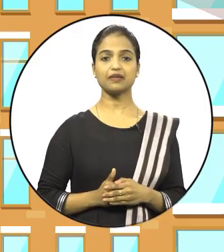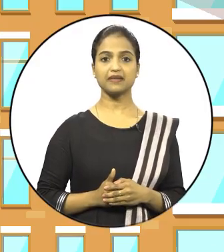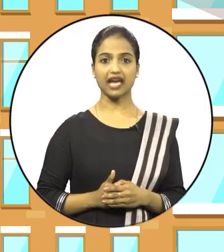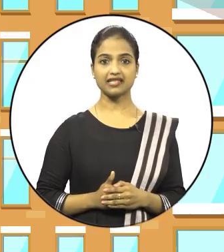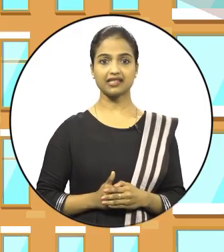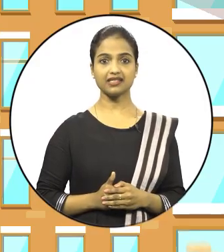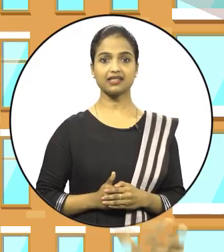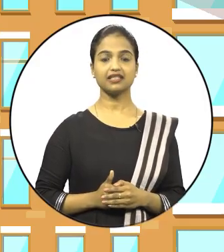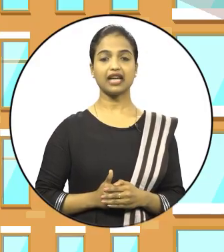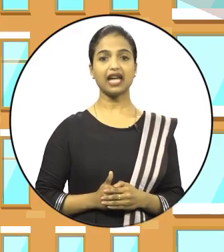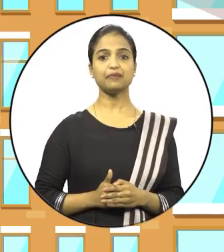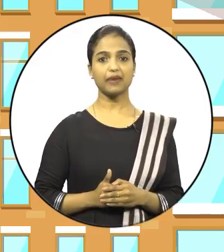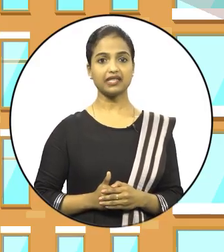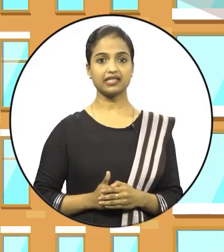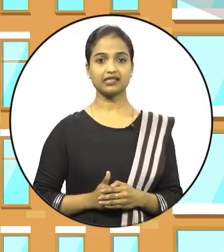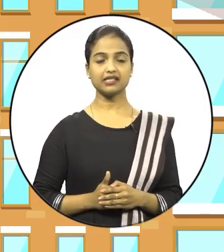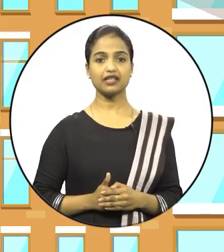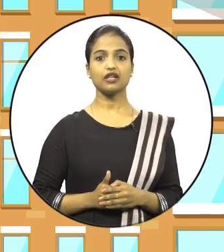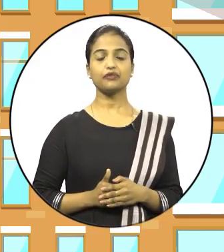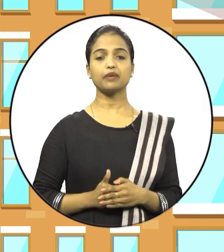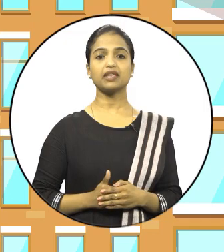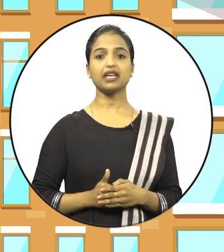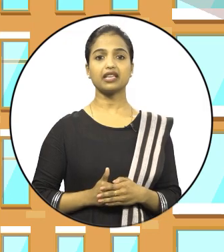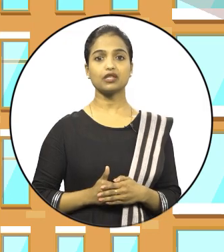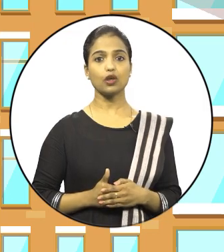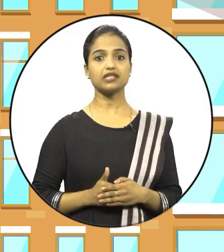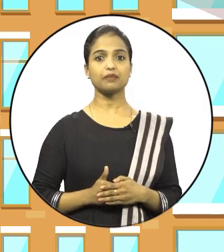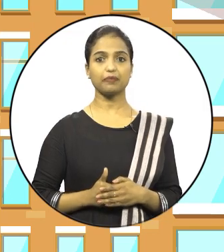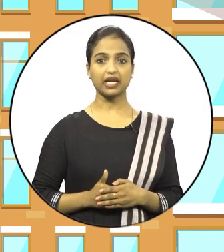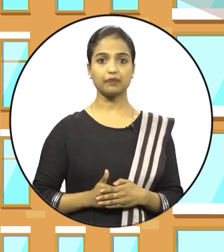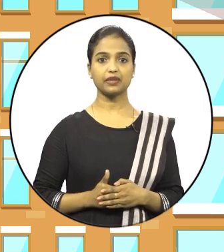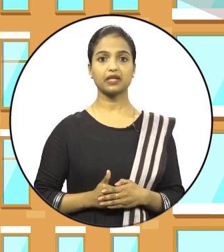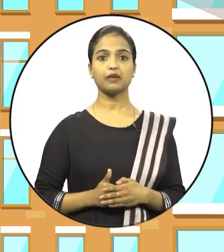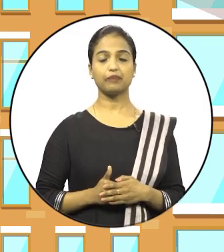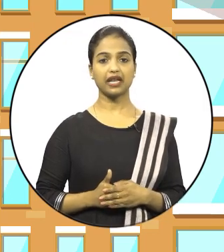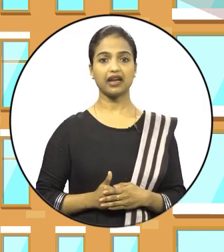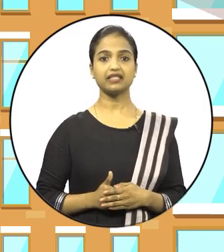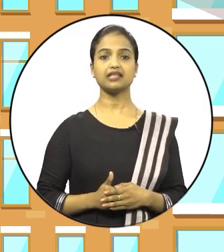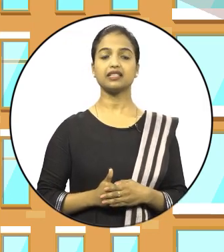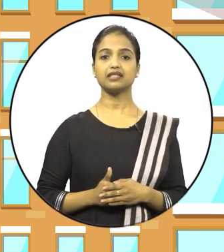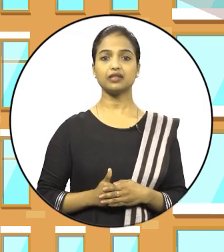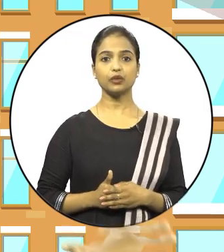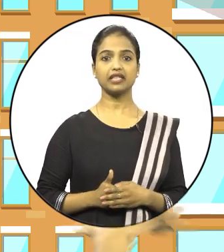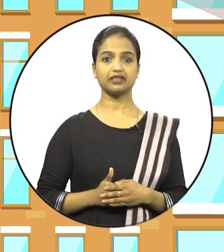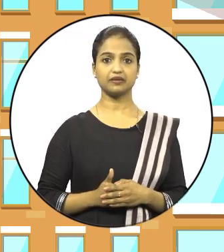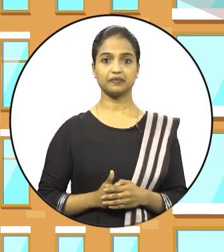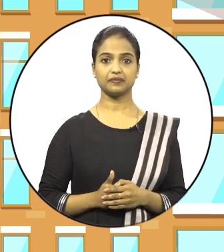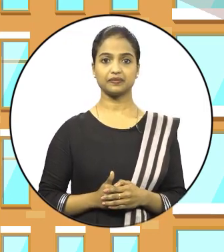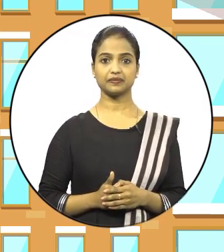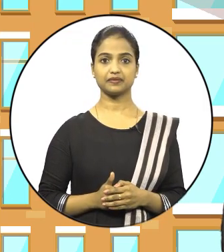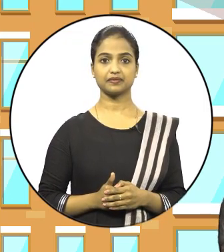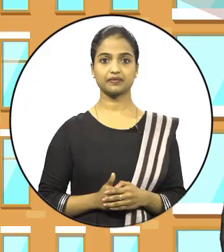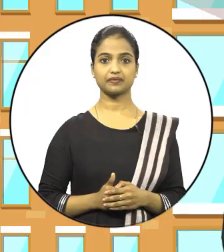releases some gases and particles from the exhaust pipe behind the vehicle.